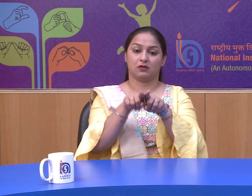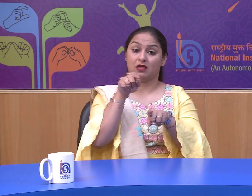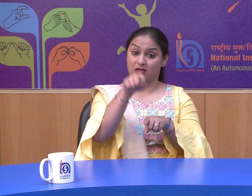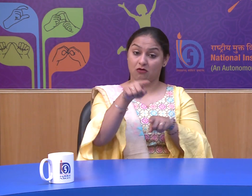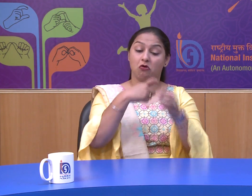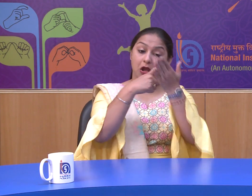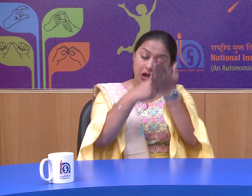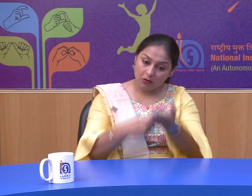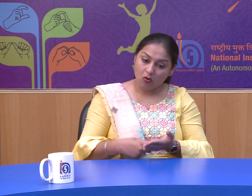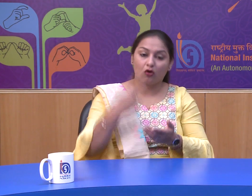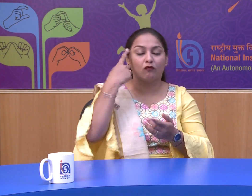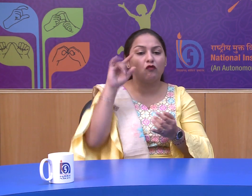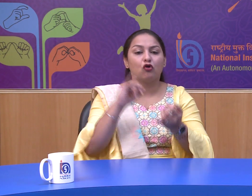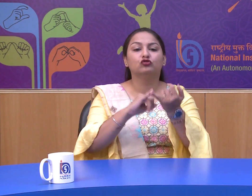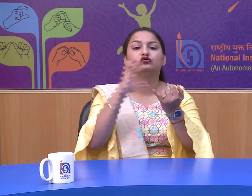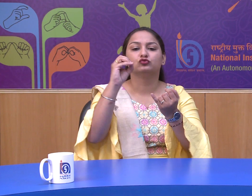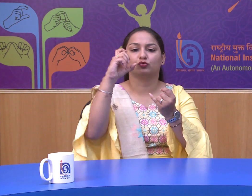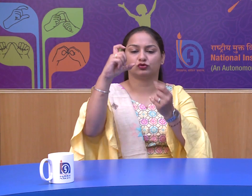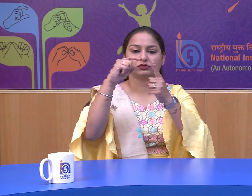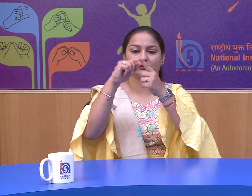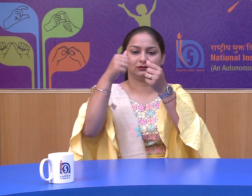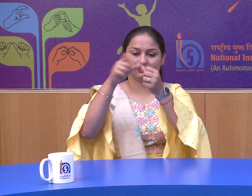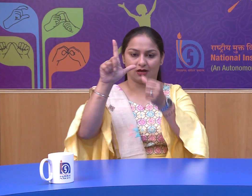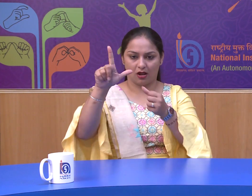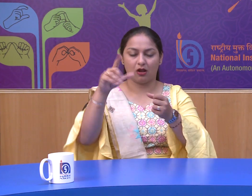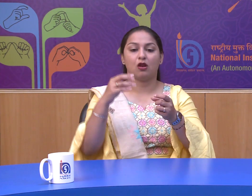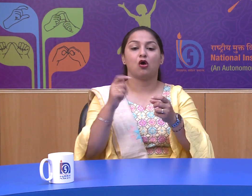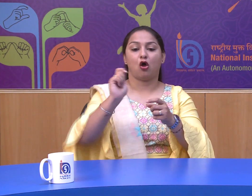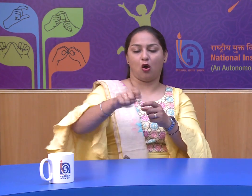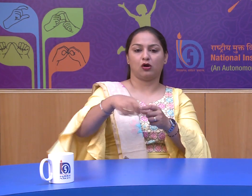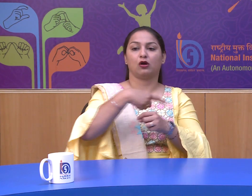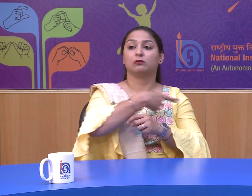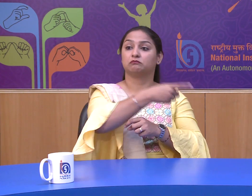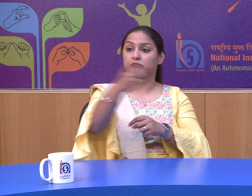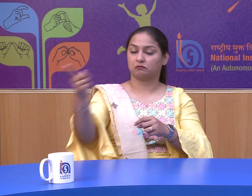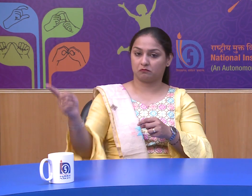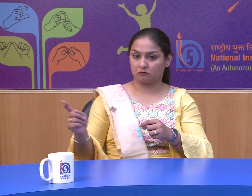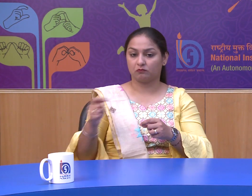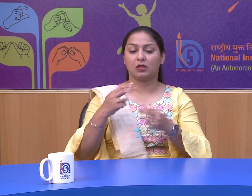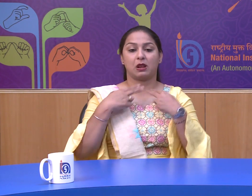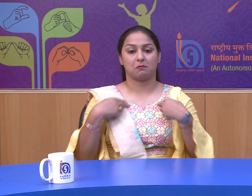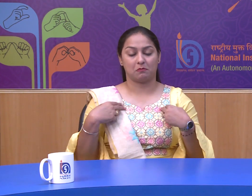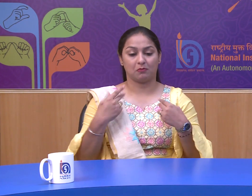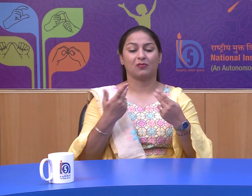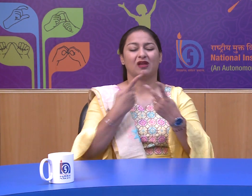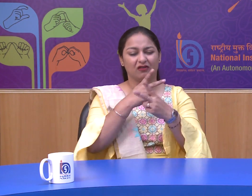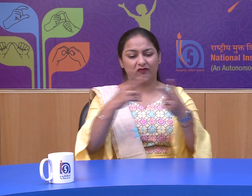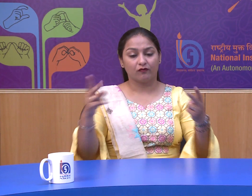social order and giving equal respect to Brahmins and